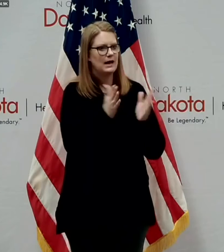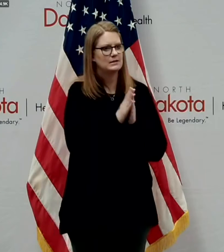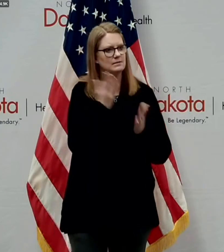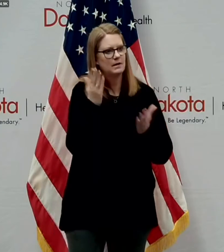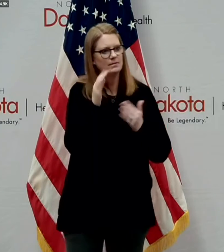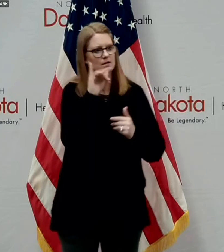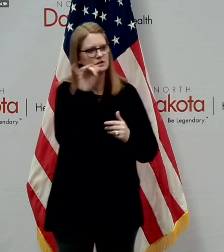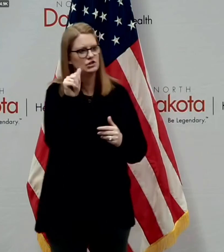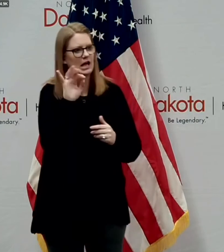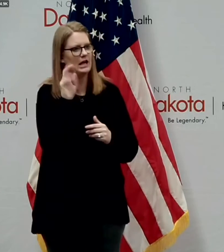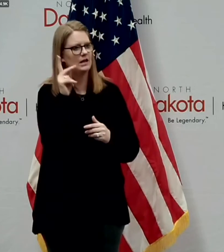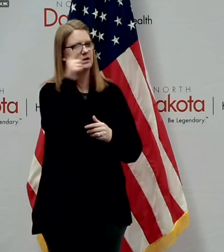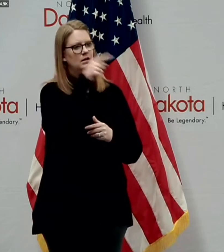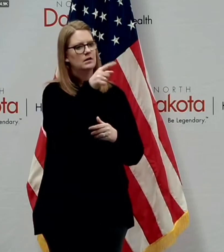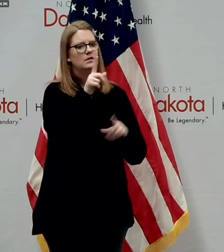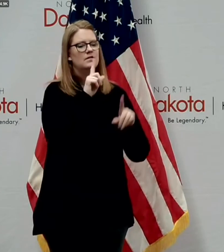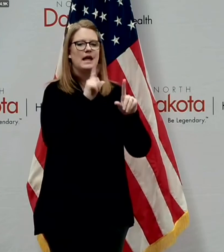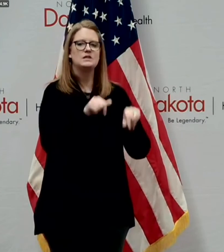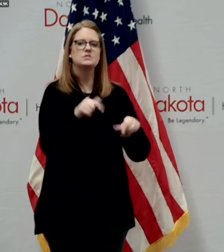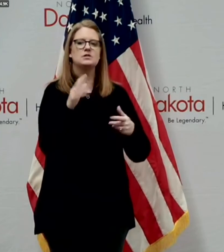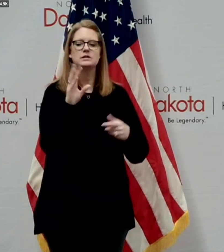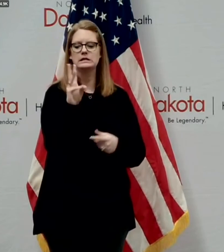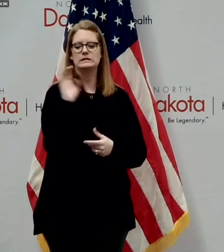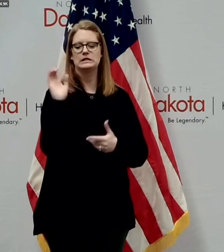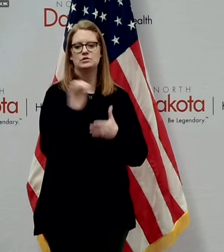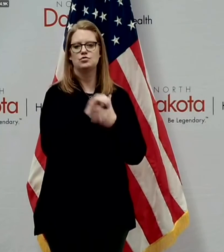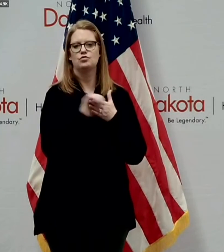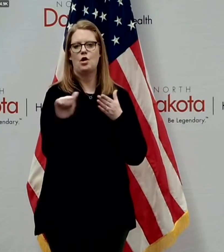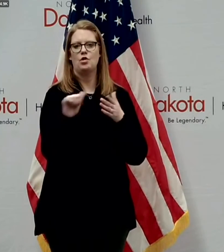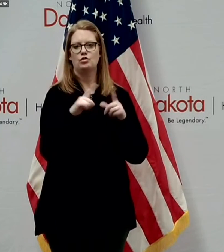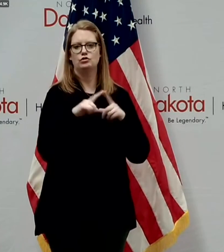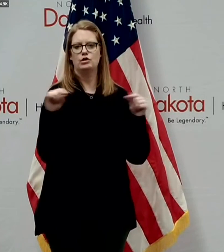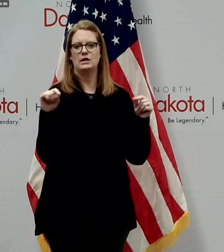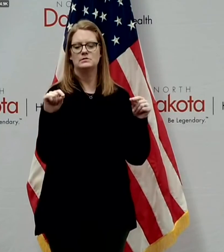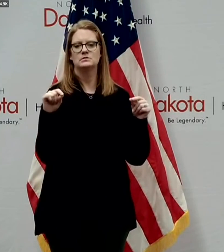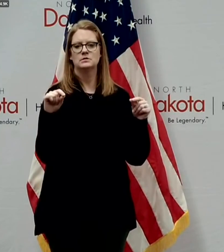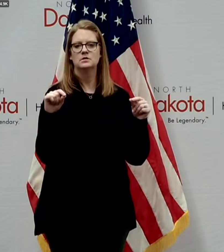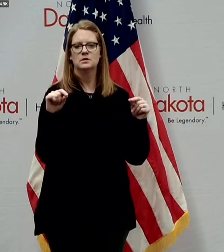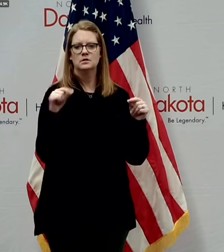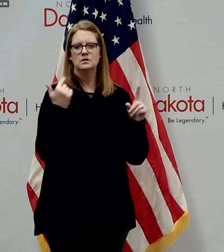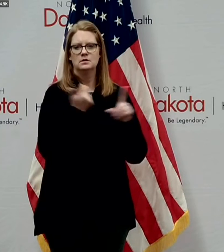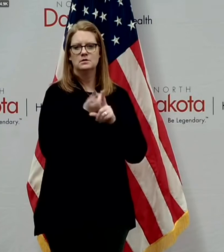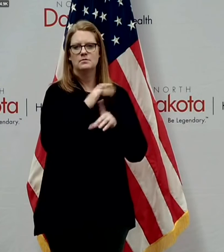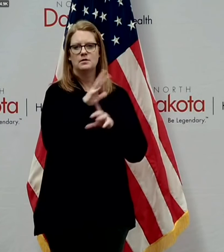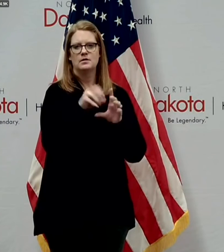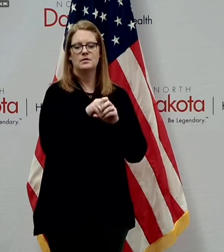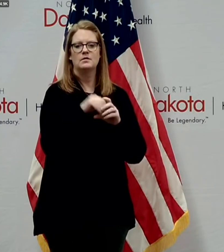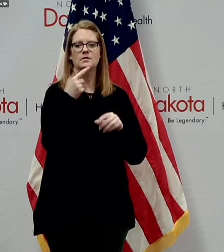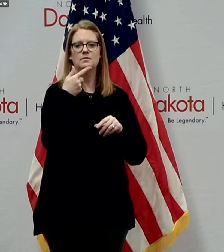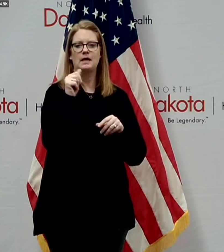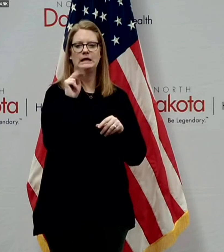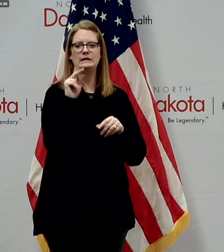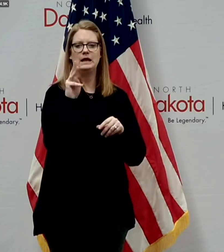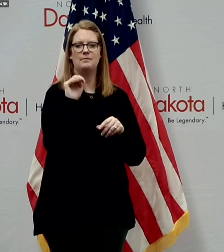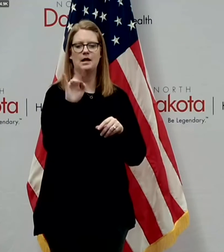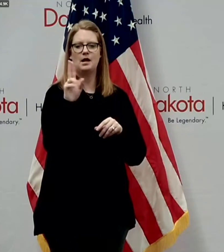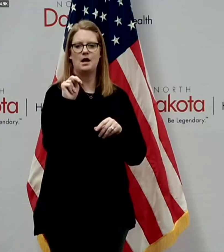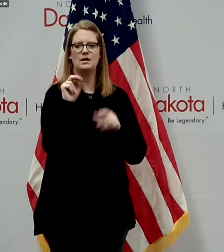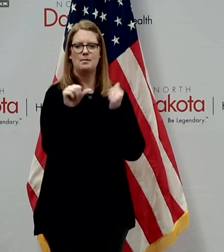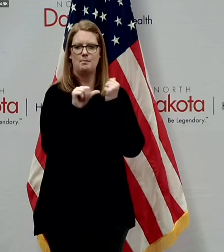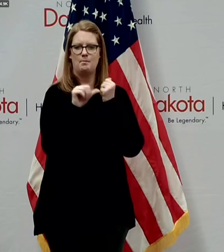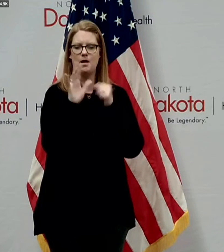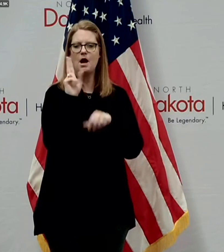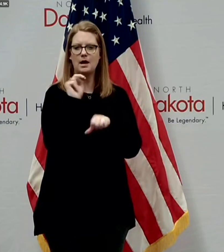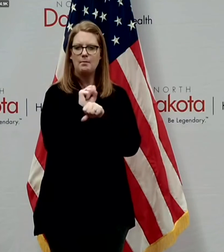Jack, but the answer is that the $600 checks, which are part of the pandemic unemployment assistance, that's the $600